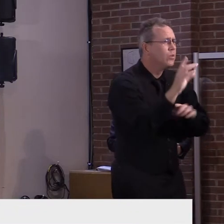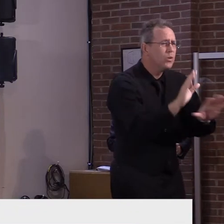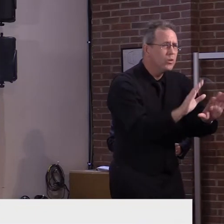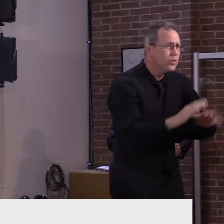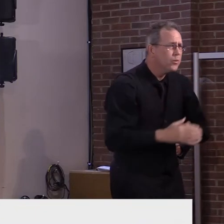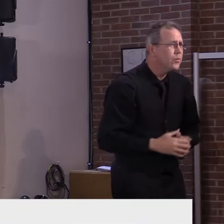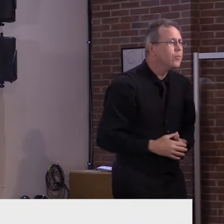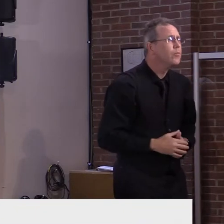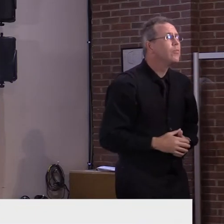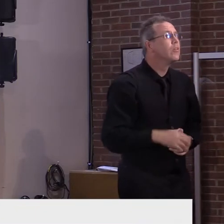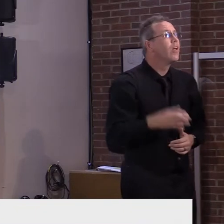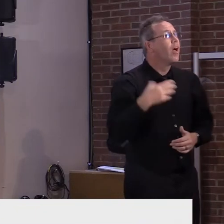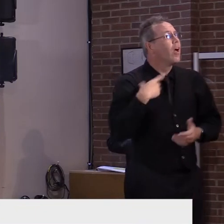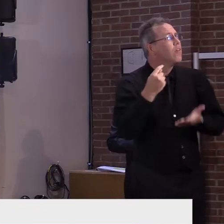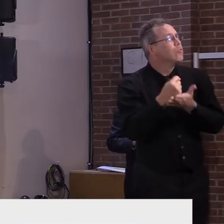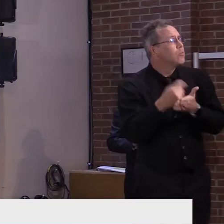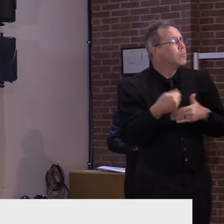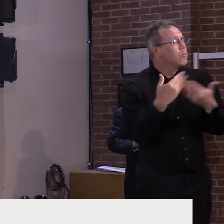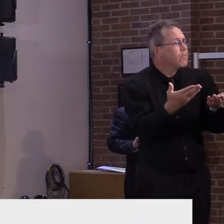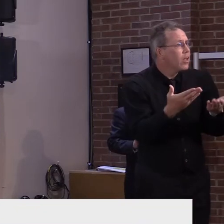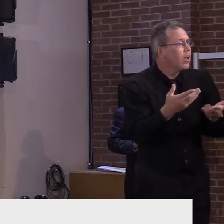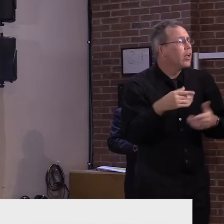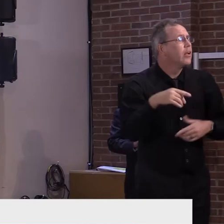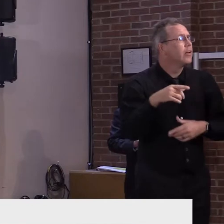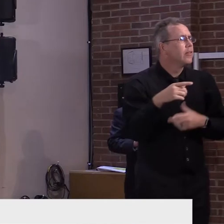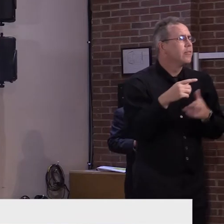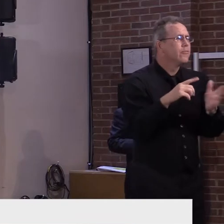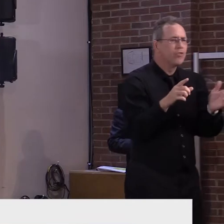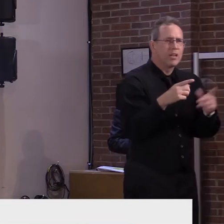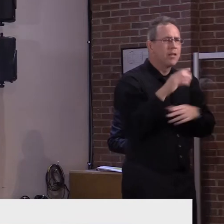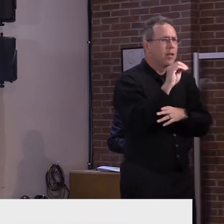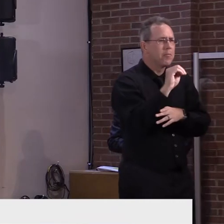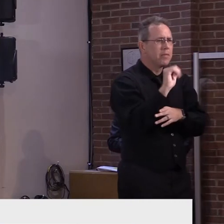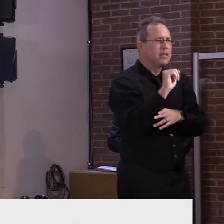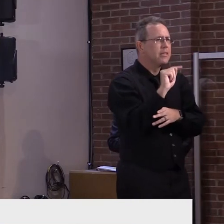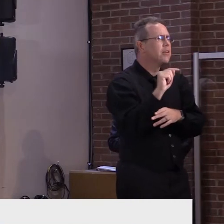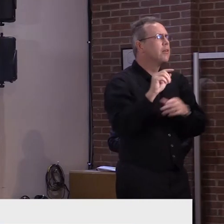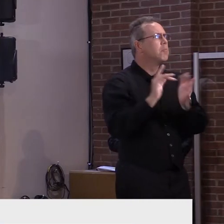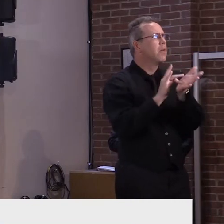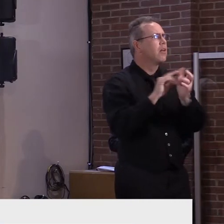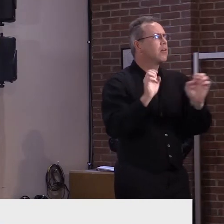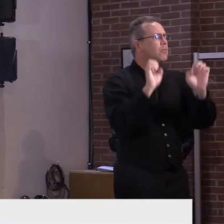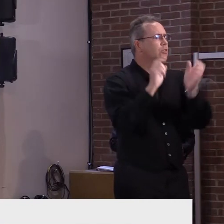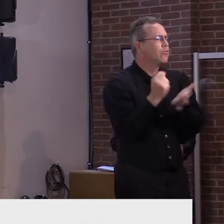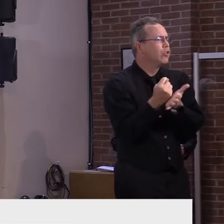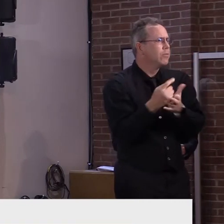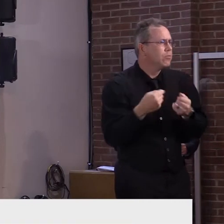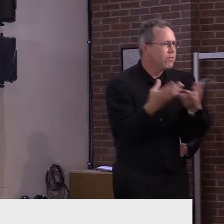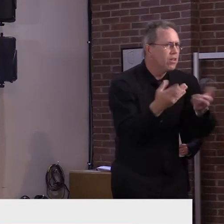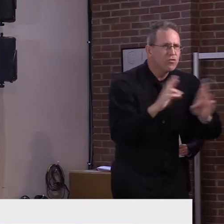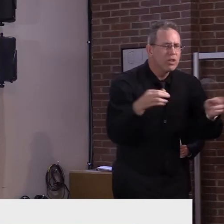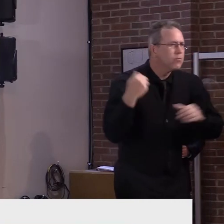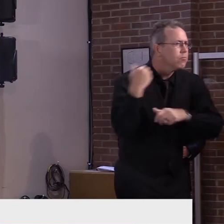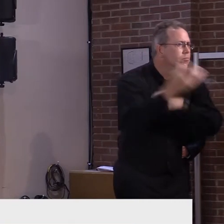MAT, and we have many dedicated Vermonters who are here to help you overcome these